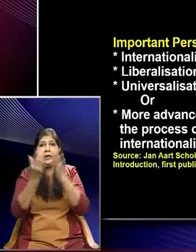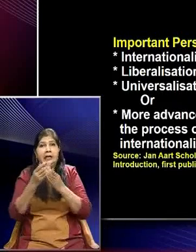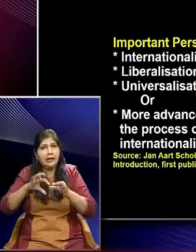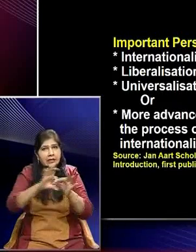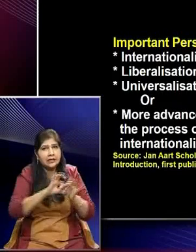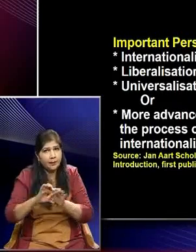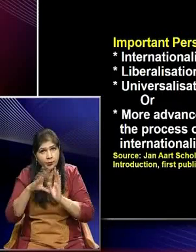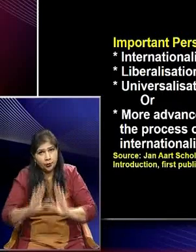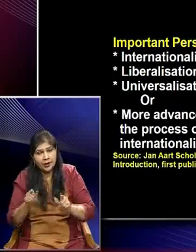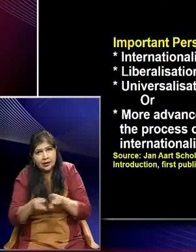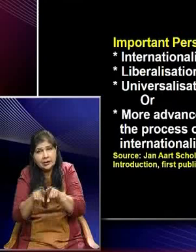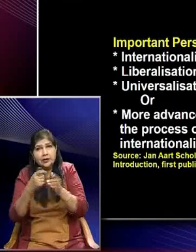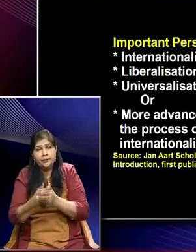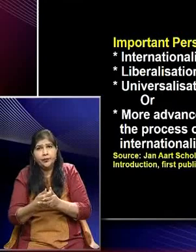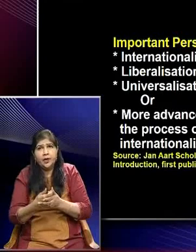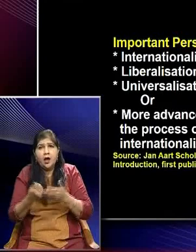internationalization,